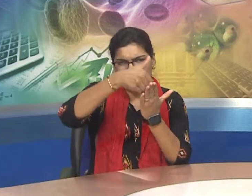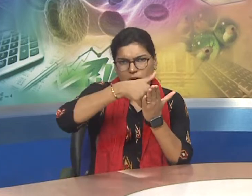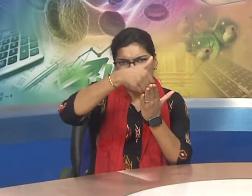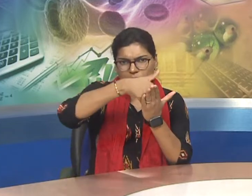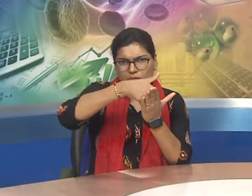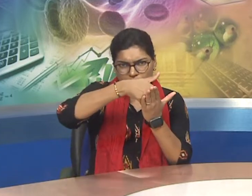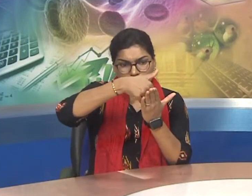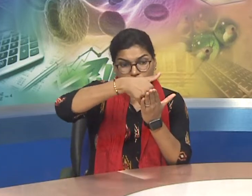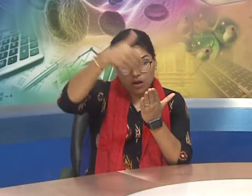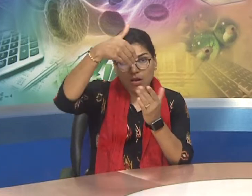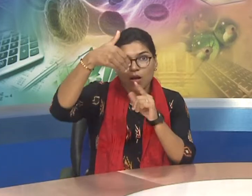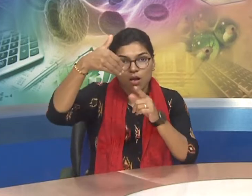Card catalog.